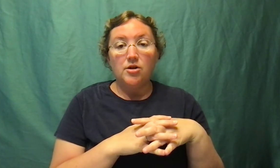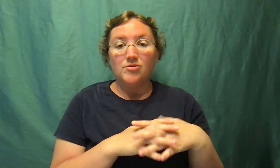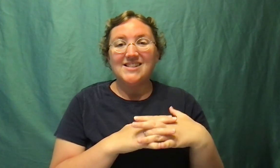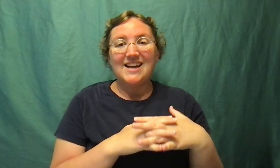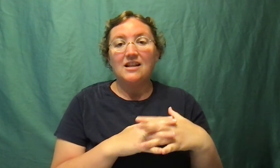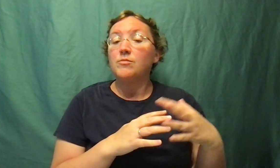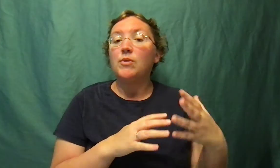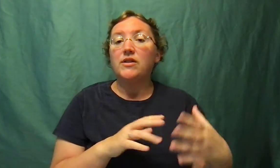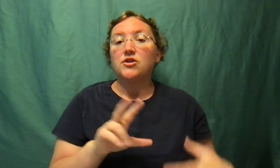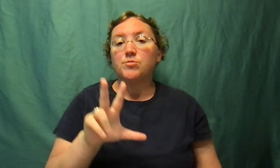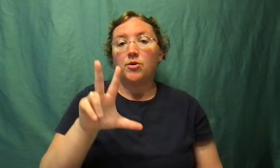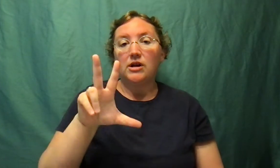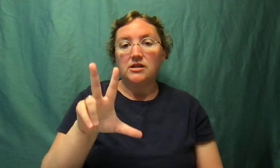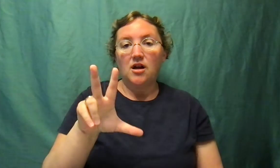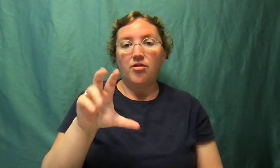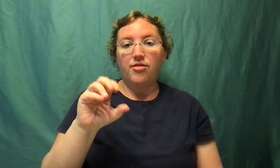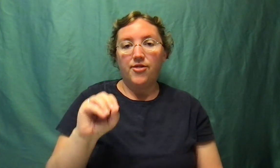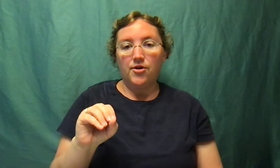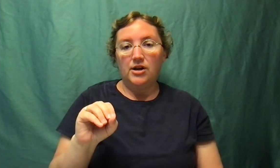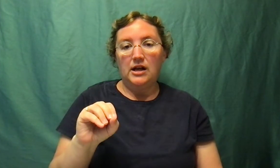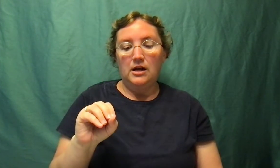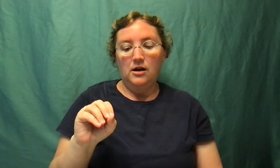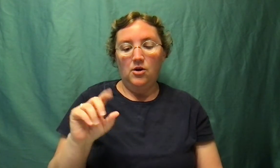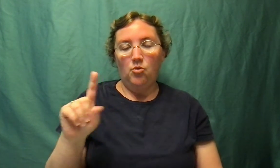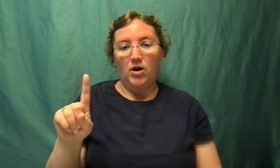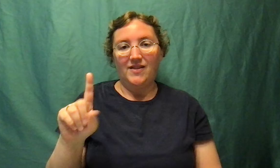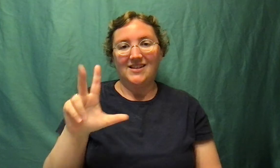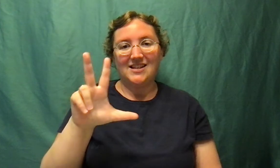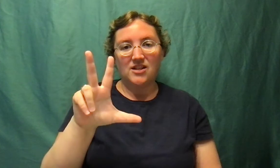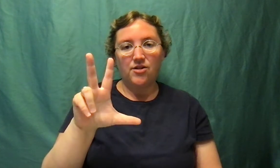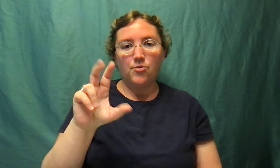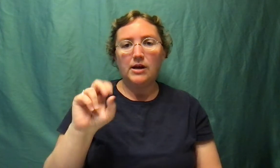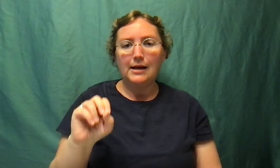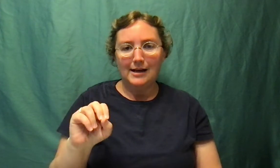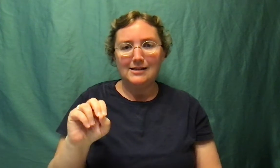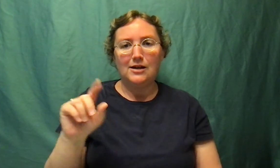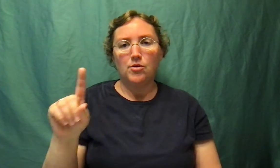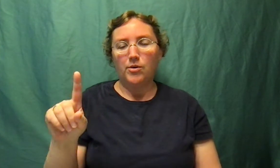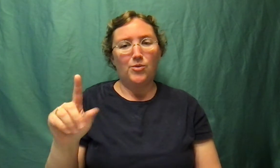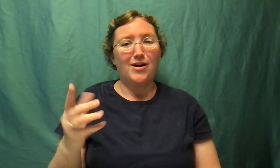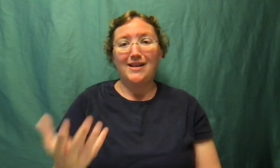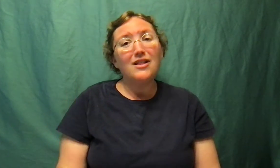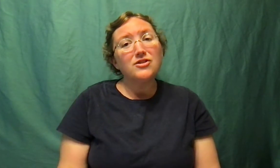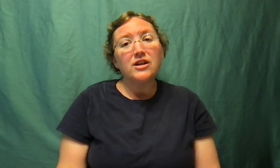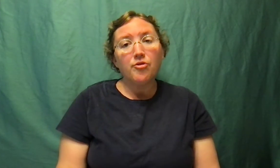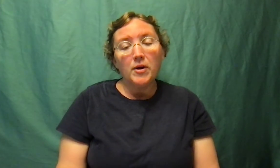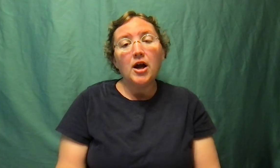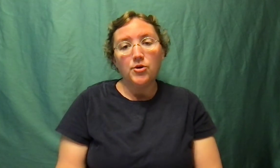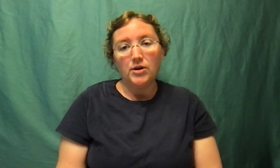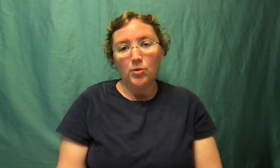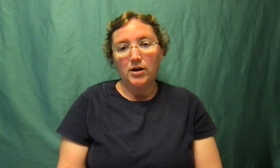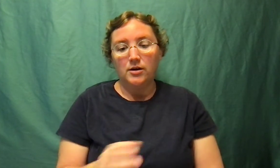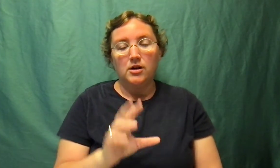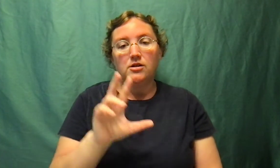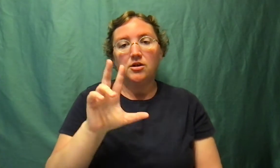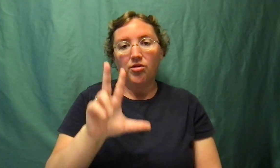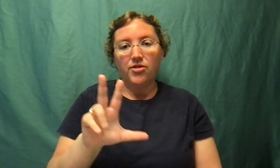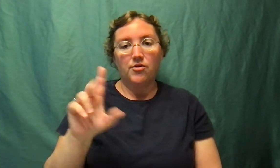Don't sign them the way that they're spoken. It's not 31, because that's a 3 and a 0 and a 1, and that looks like 301. So